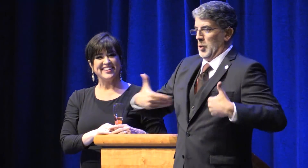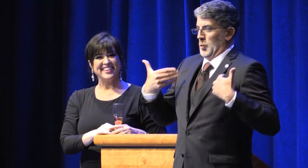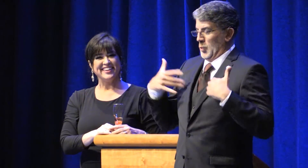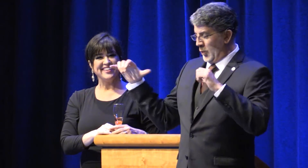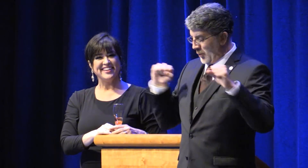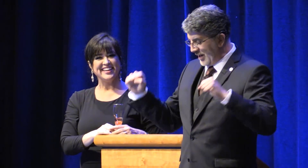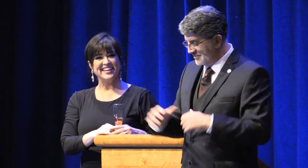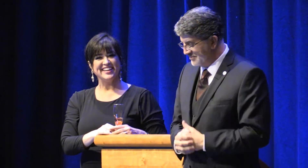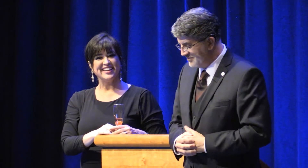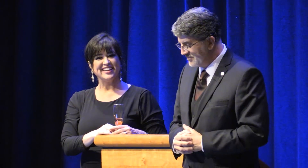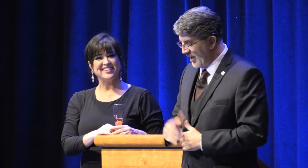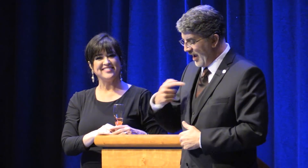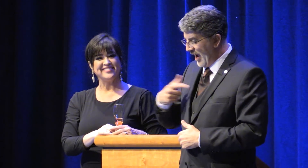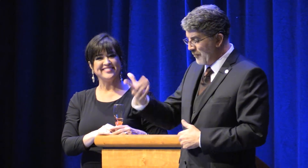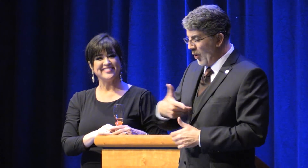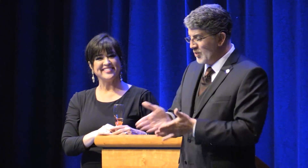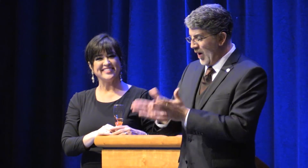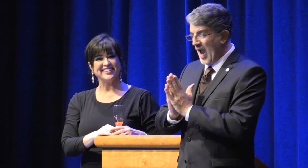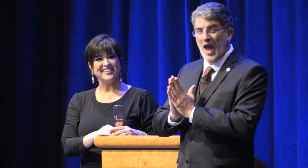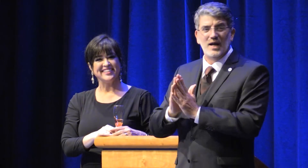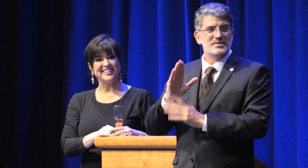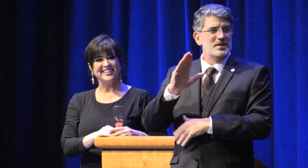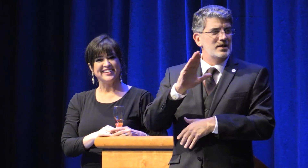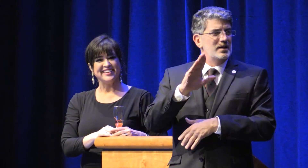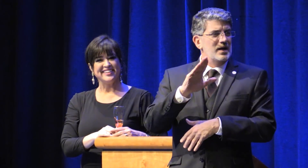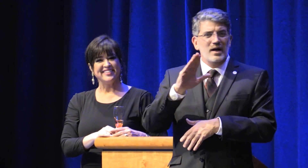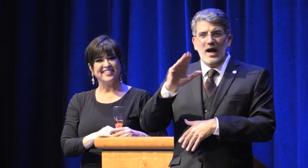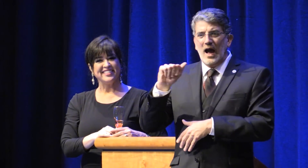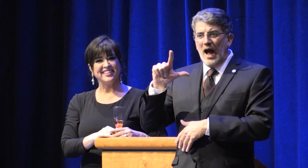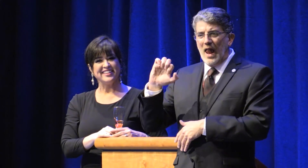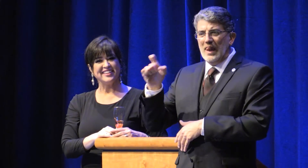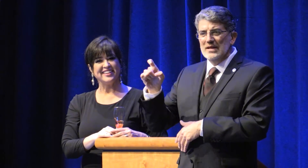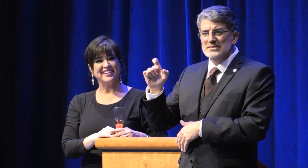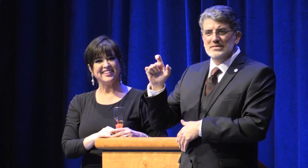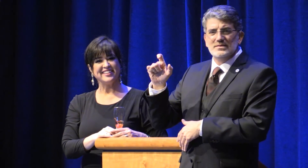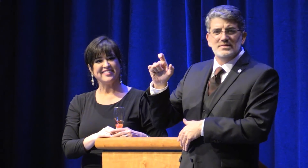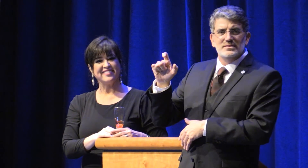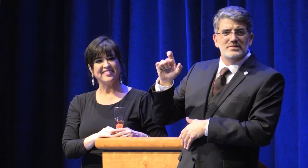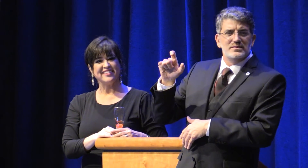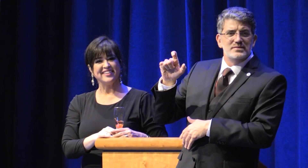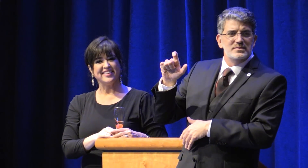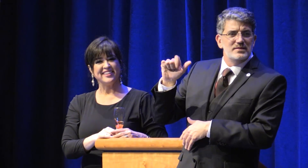The next exciting event this evening is the YouthQuake. Alex